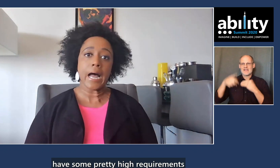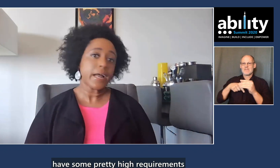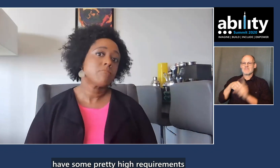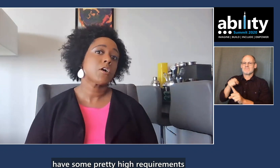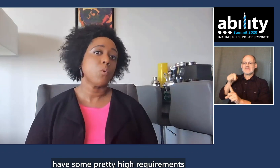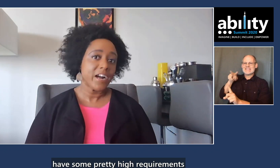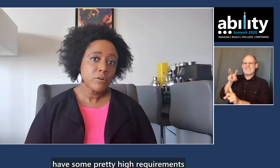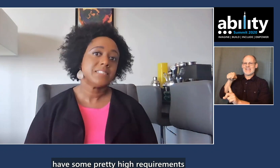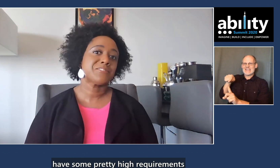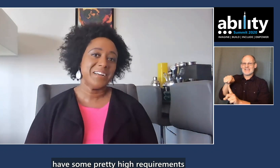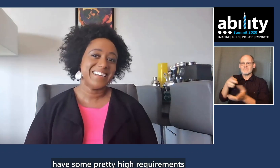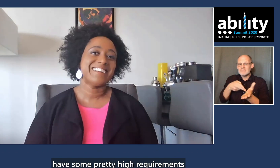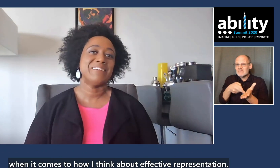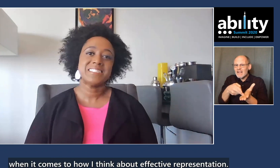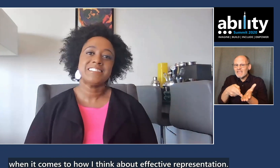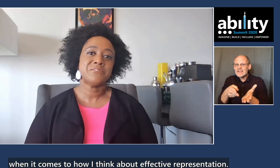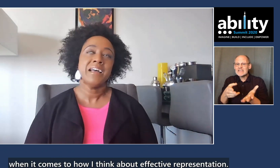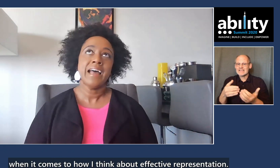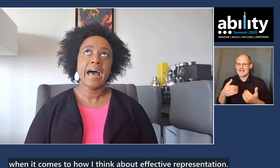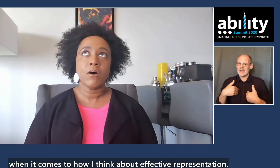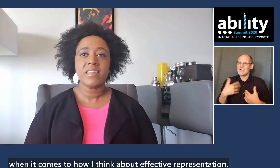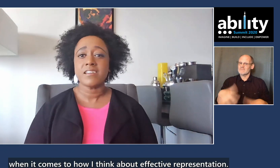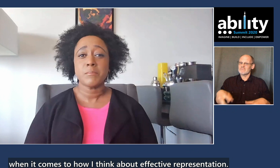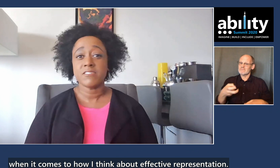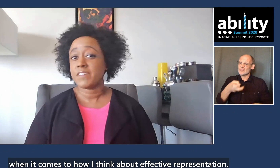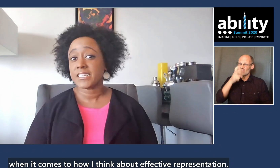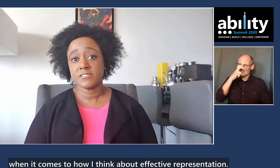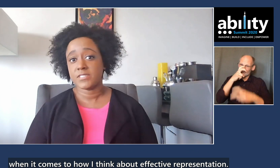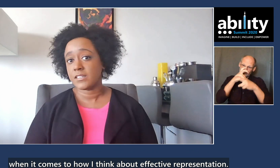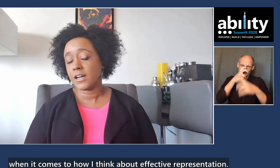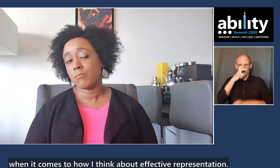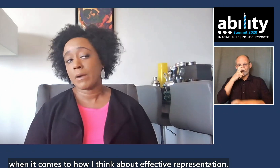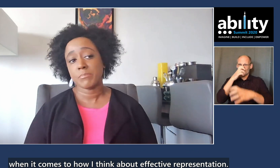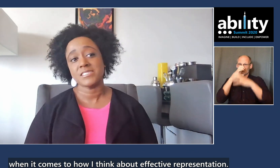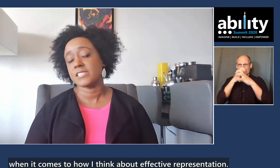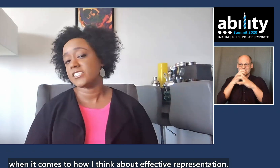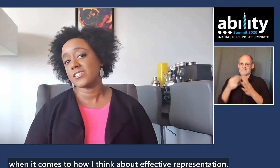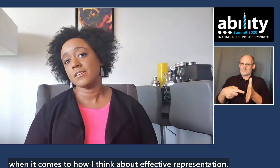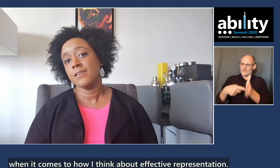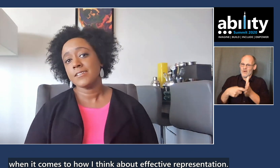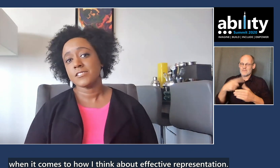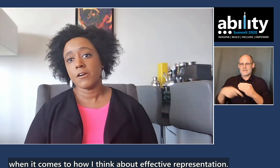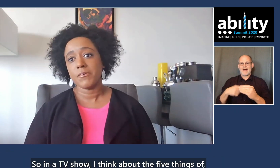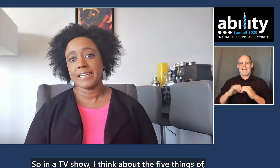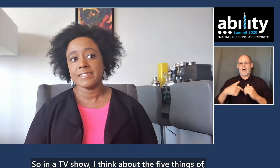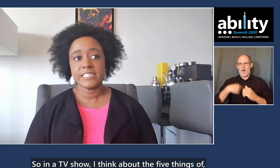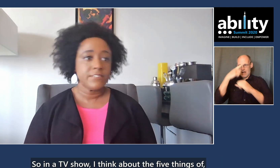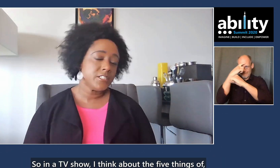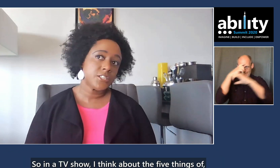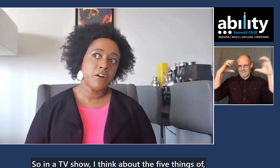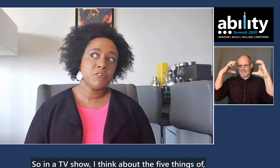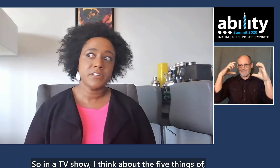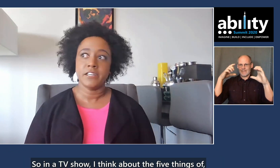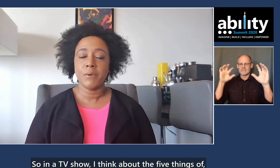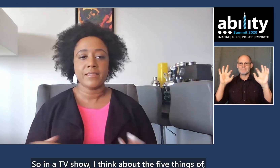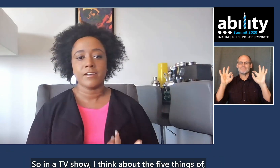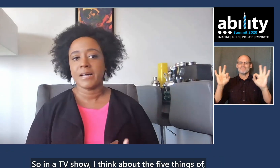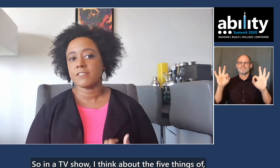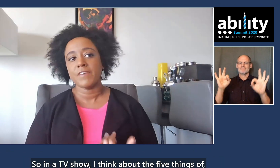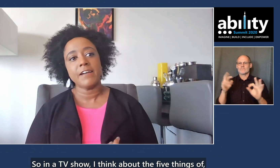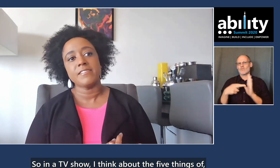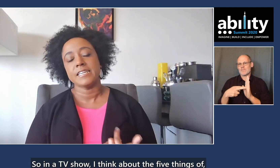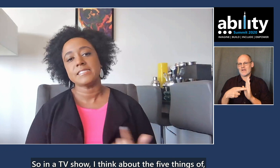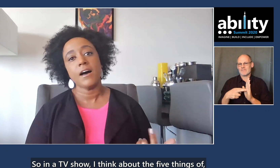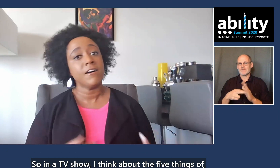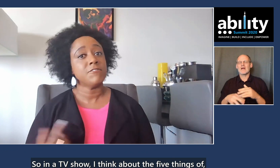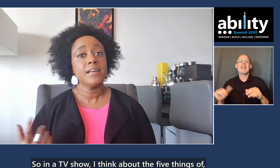some pretty high requirements when it comes to how I think about effective representation. So in a TV show, I think